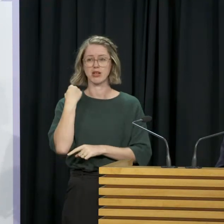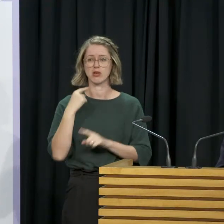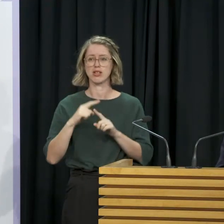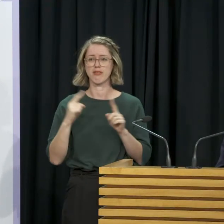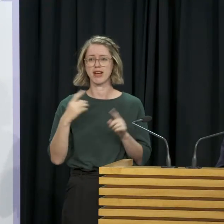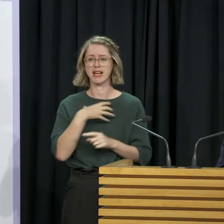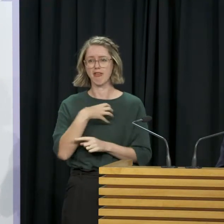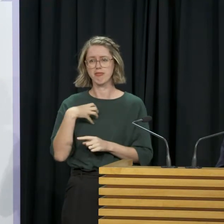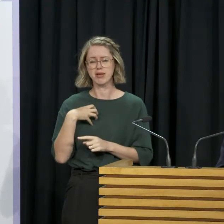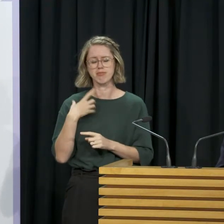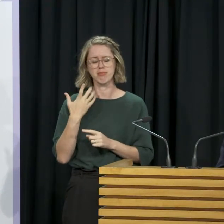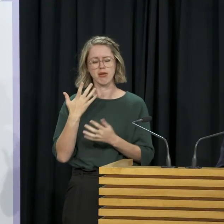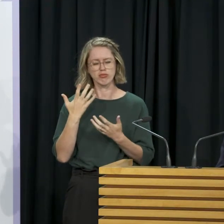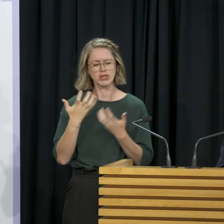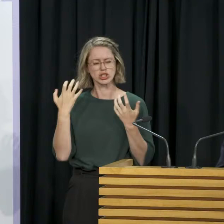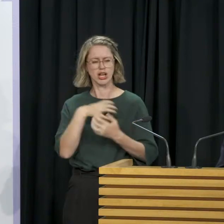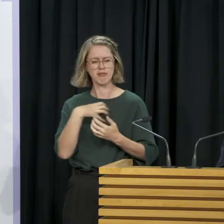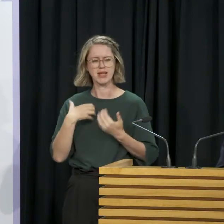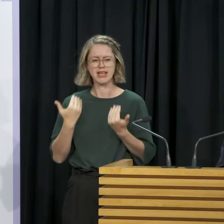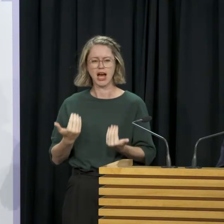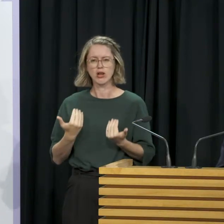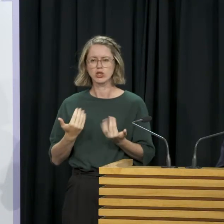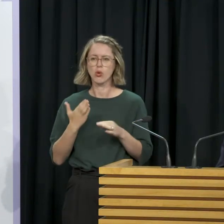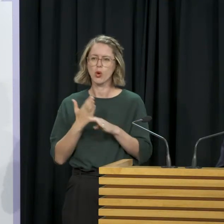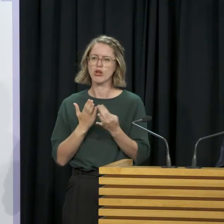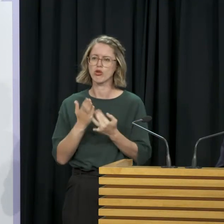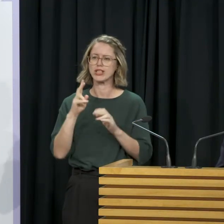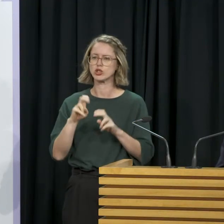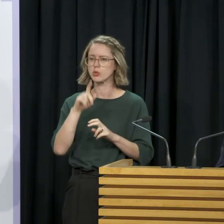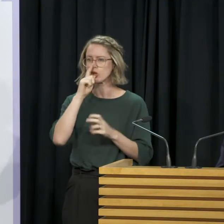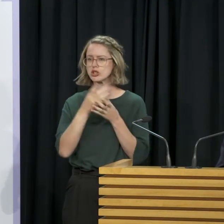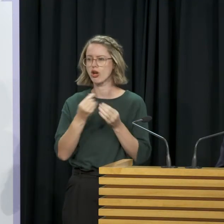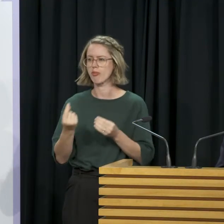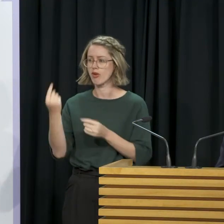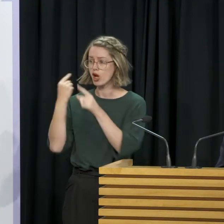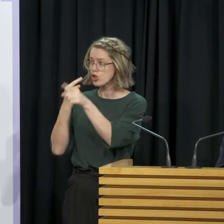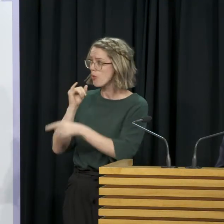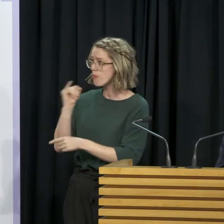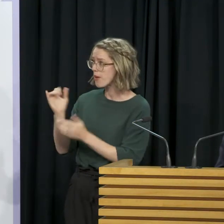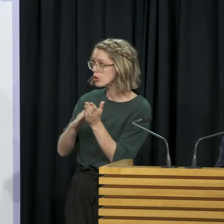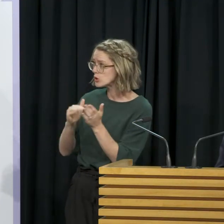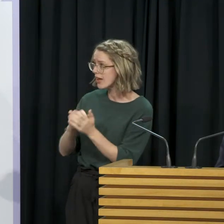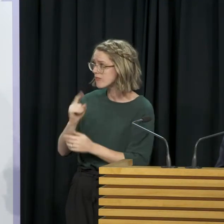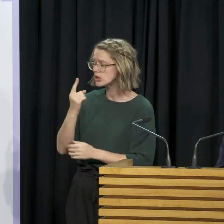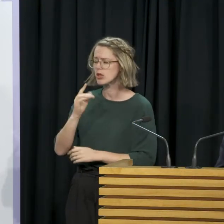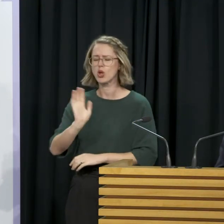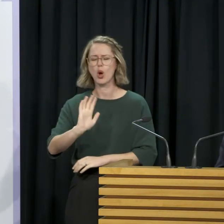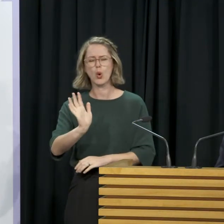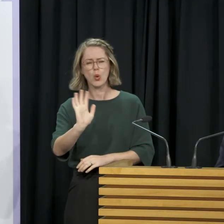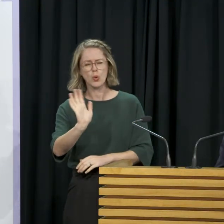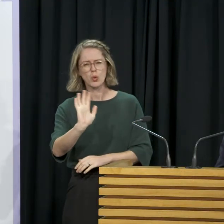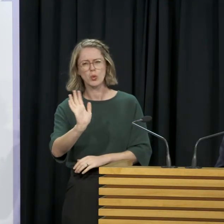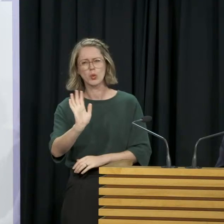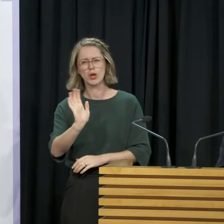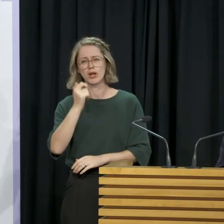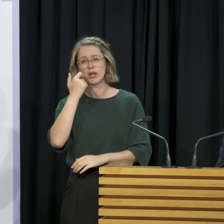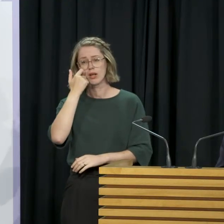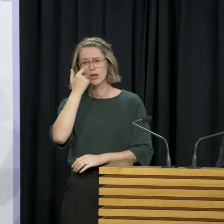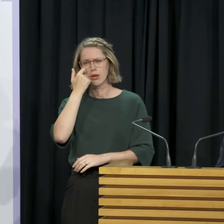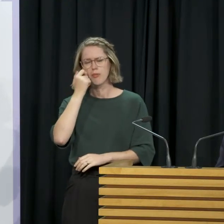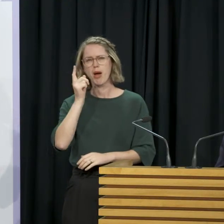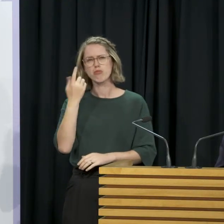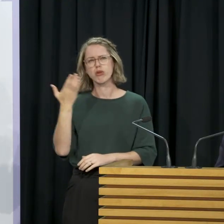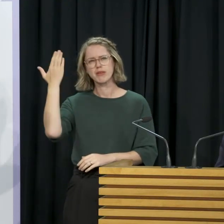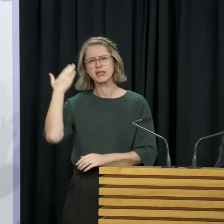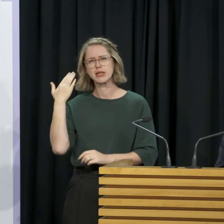with a fresh mandate and working through some issues that otherwise we weren't able to resolve last time. New Zealand first No, not at all, not at all. But there were